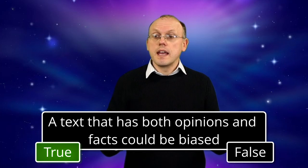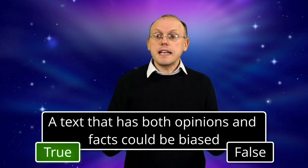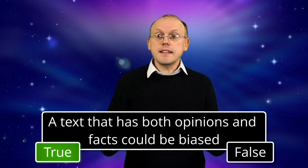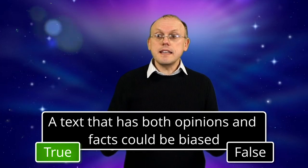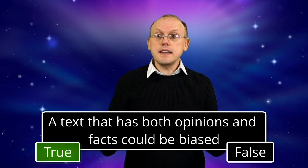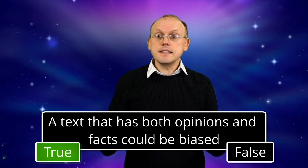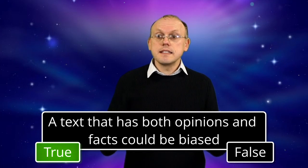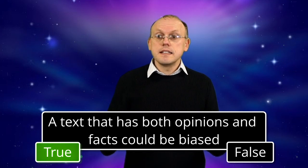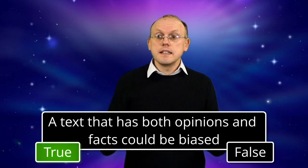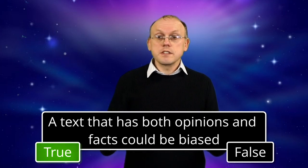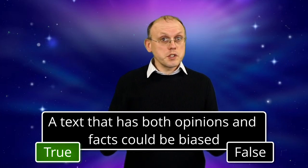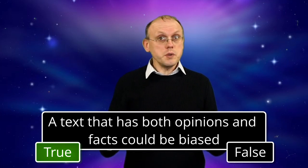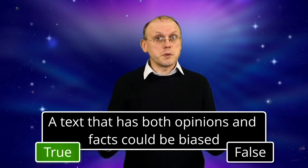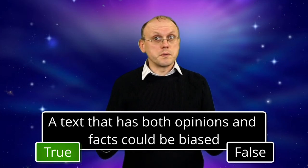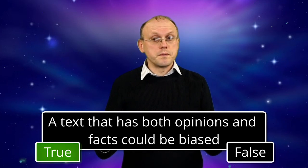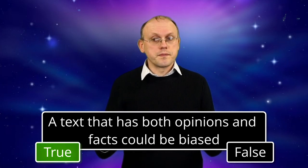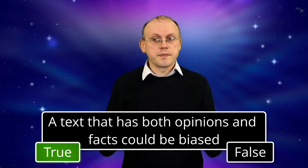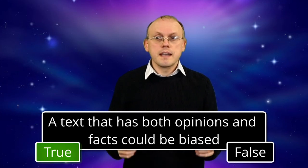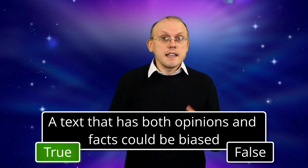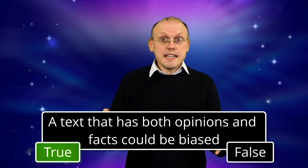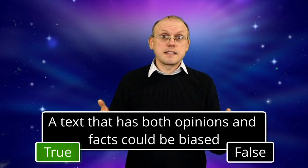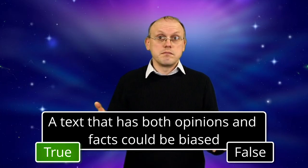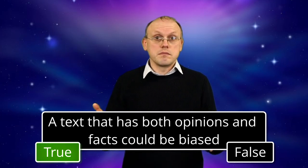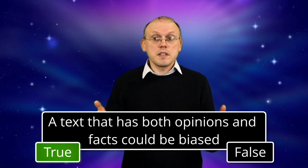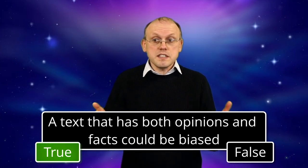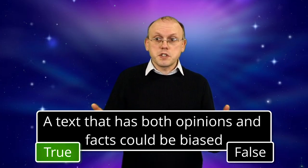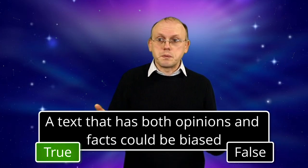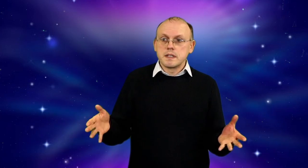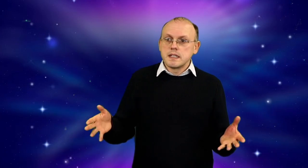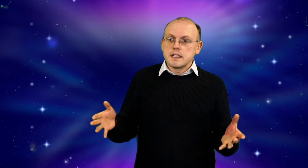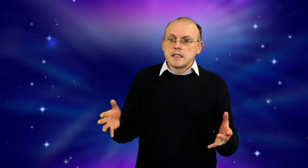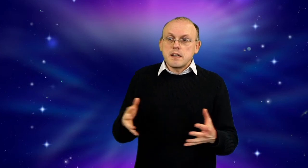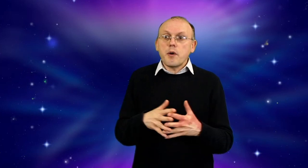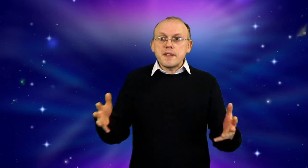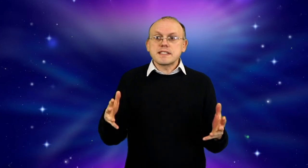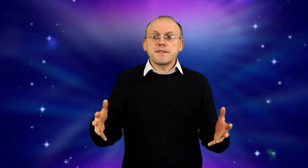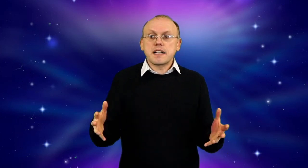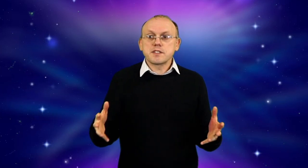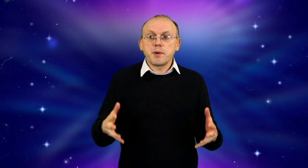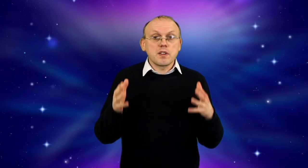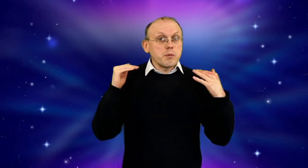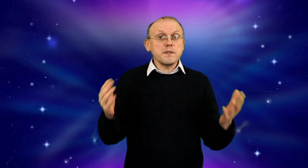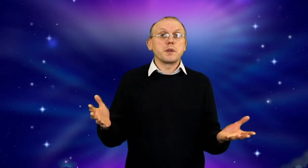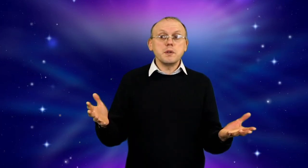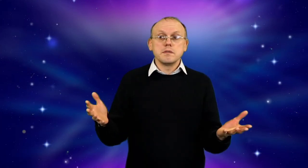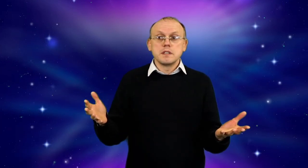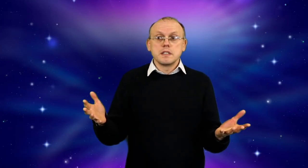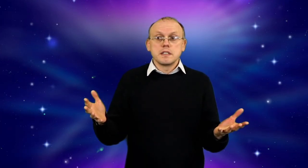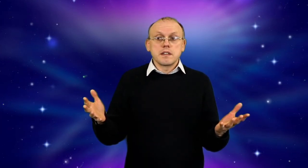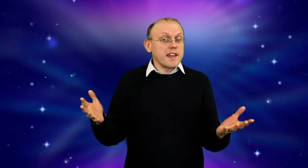It is true. Yes, it is true. If the opinions and facts support only one view, then the